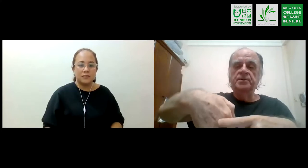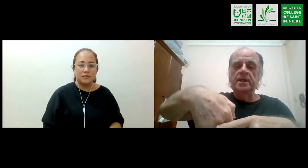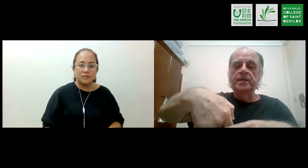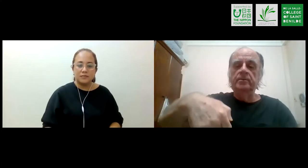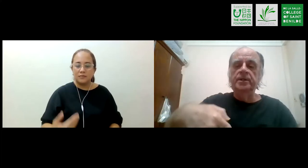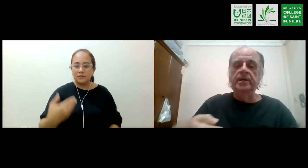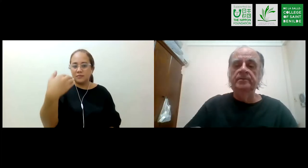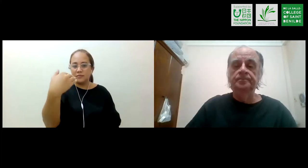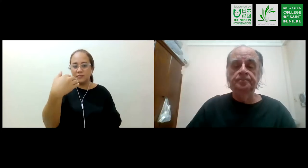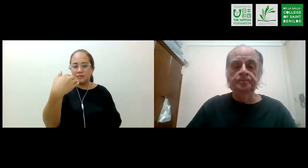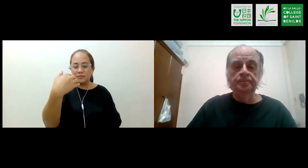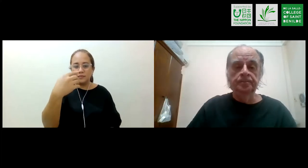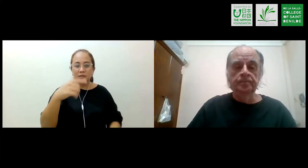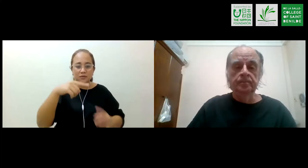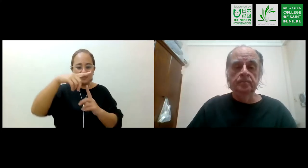the upside down T.